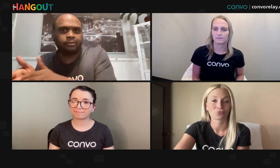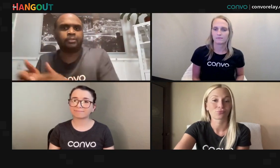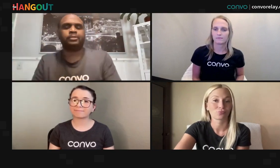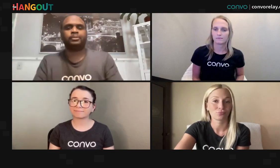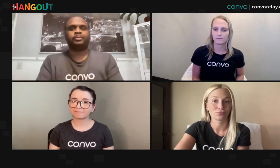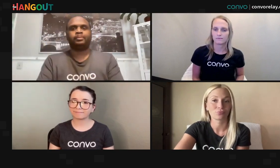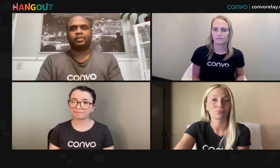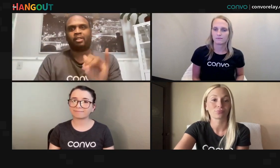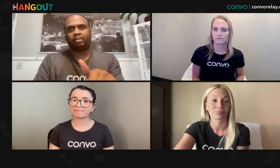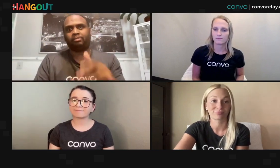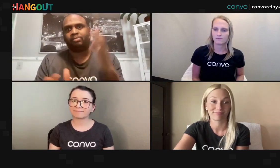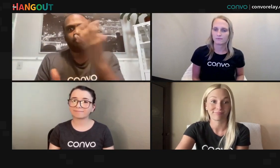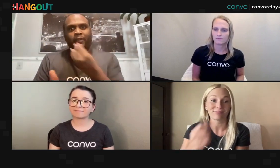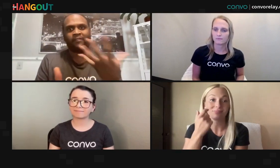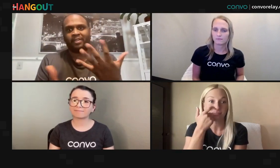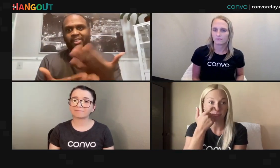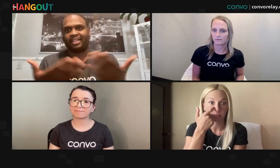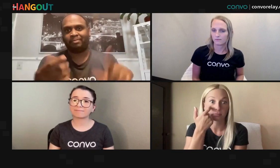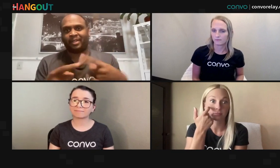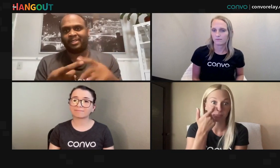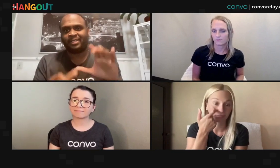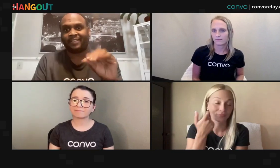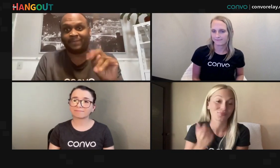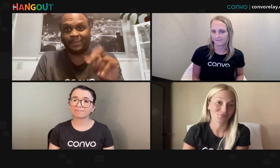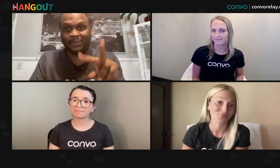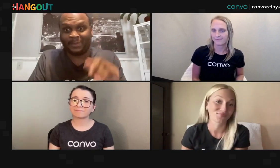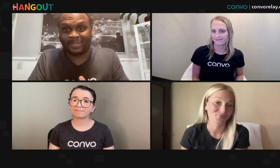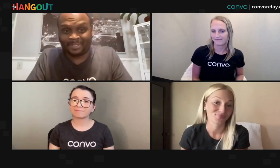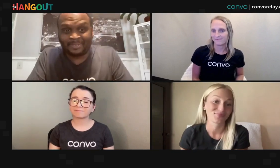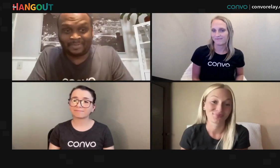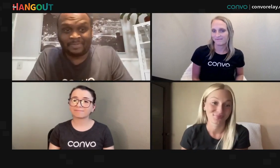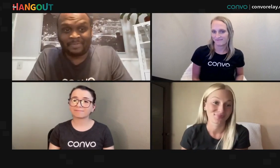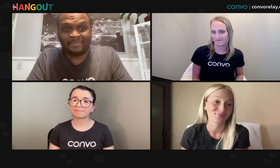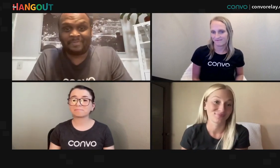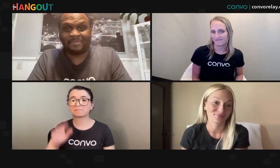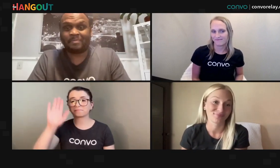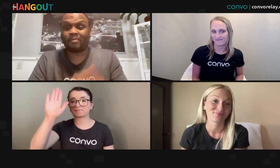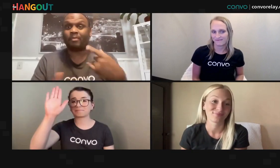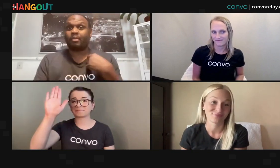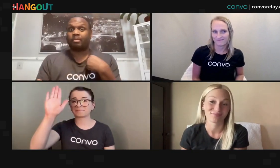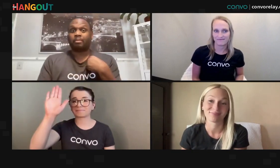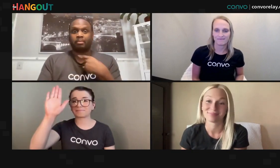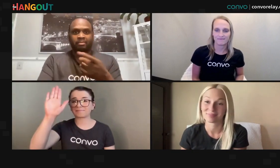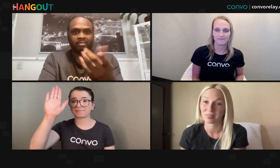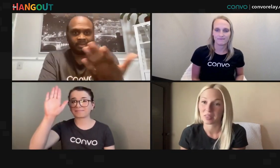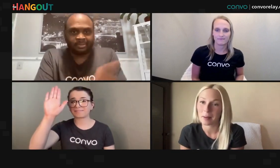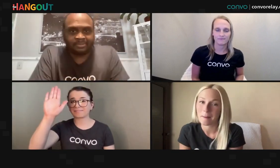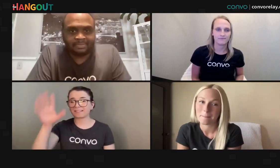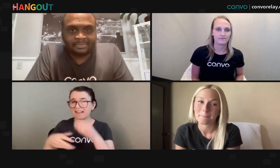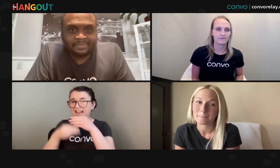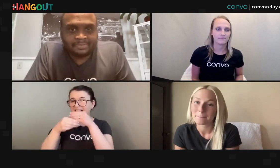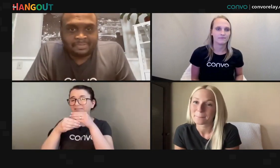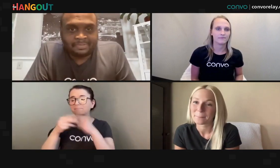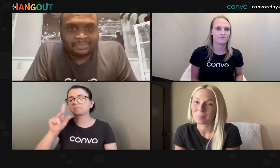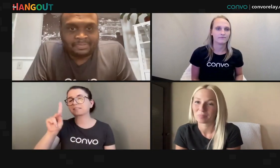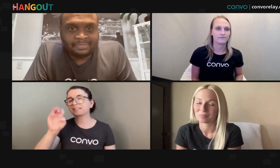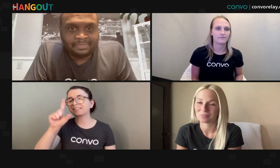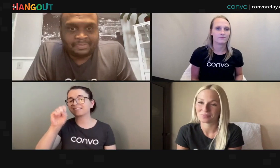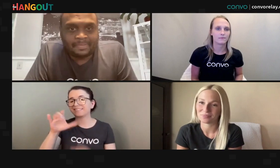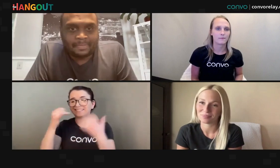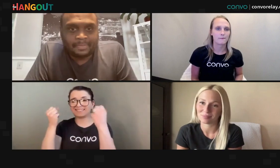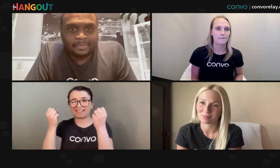with each person. So I think that's a beautiful thing. It's great. It's a great thing that Convo does.